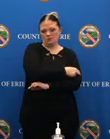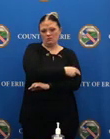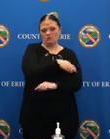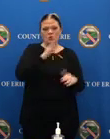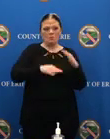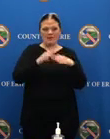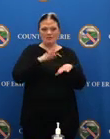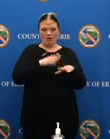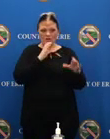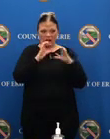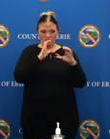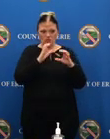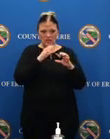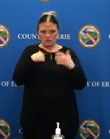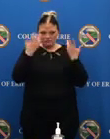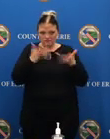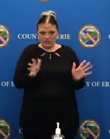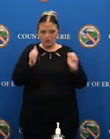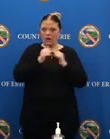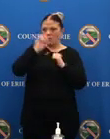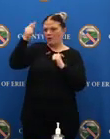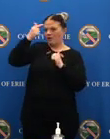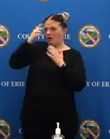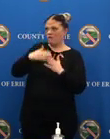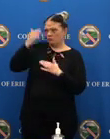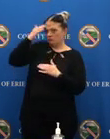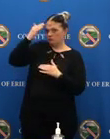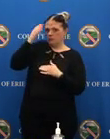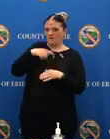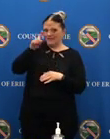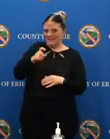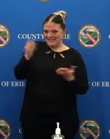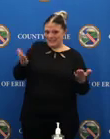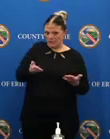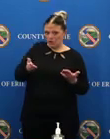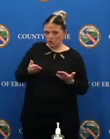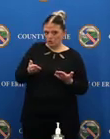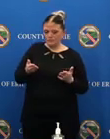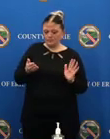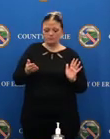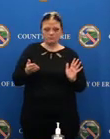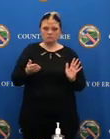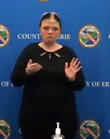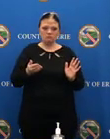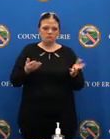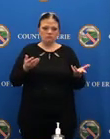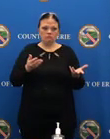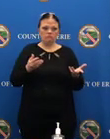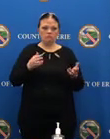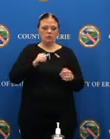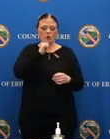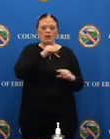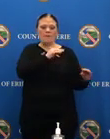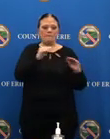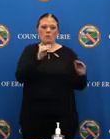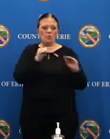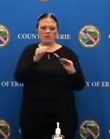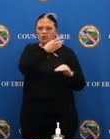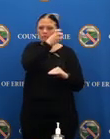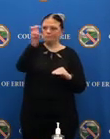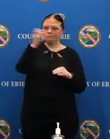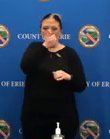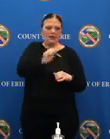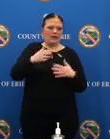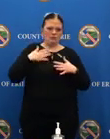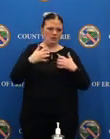on the conversations I had and the governor's office awareness of our need here, there's not going to be any movement of ventilators from Erie County